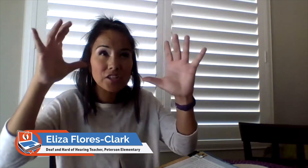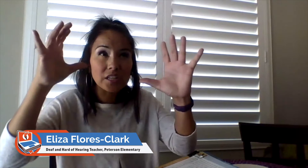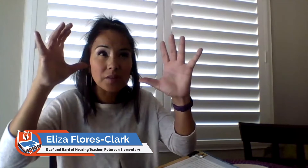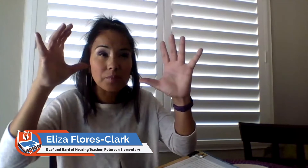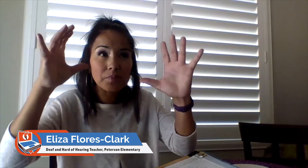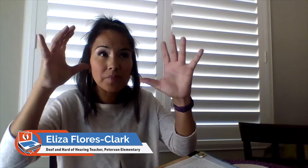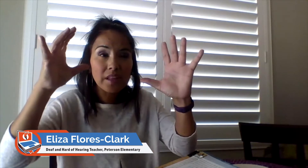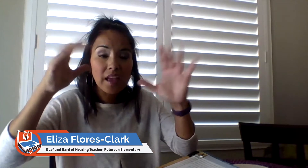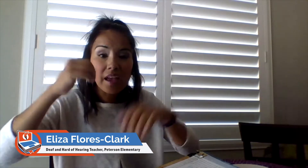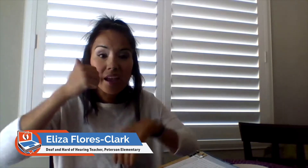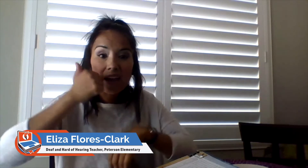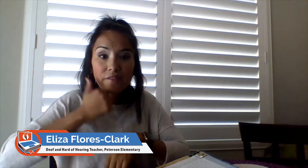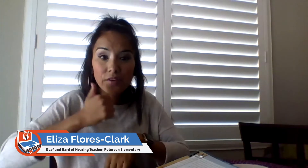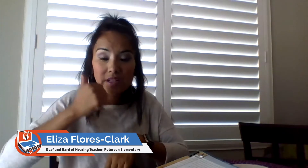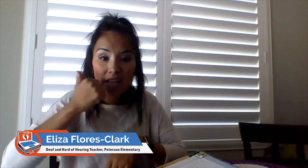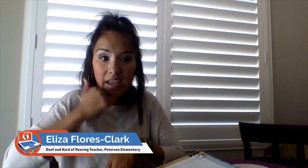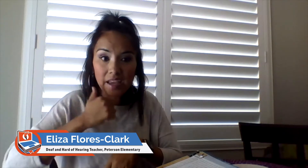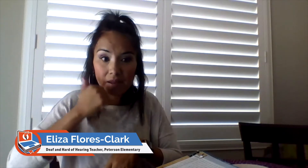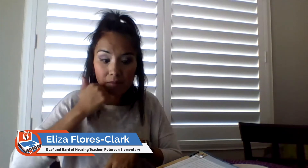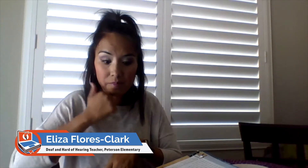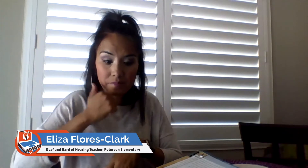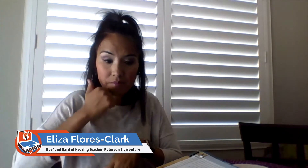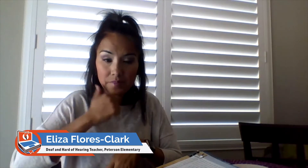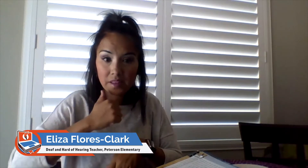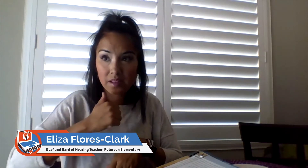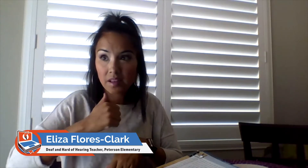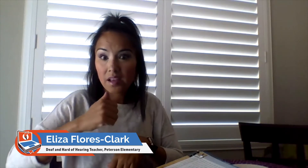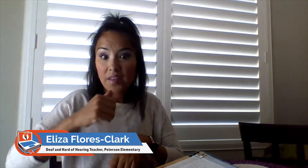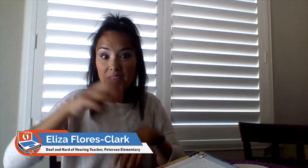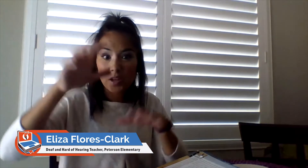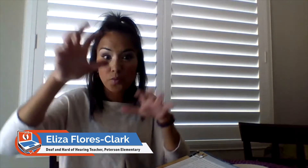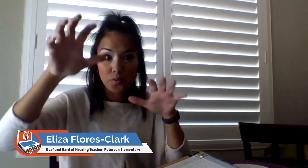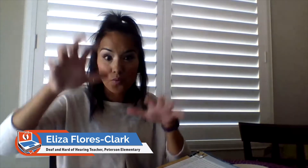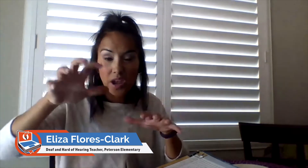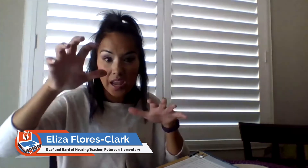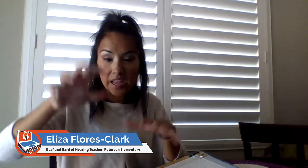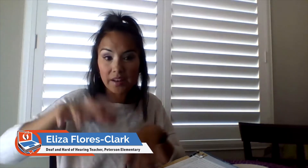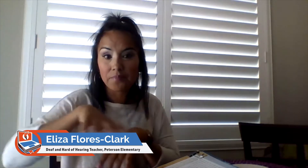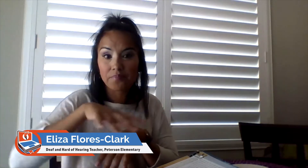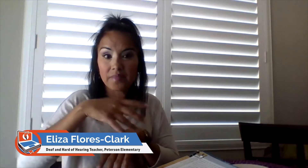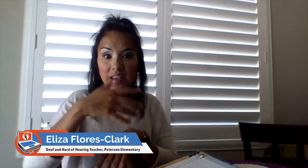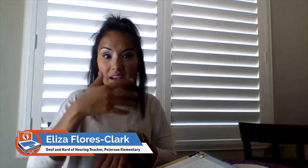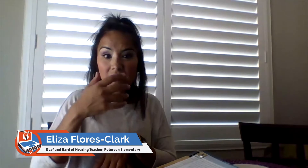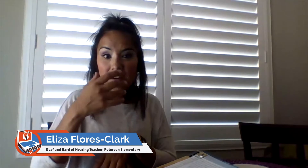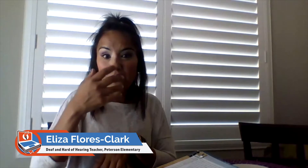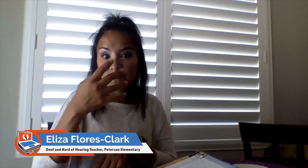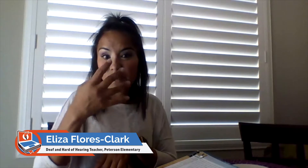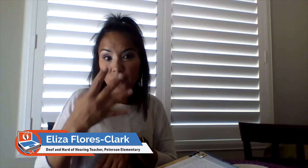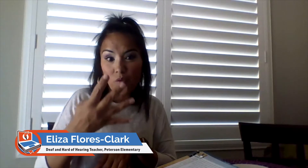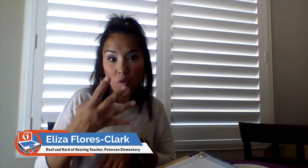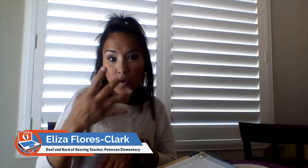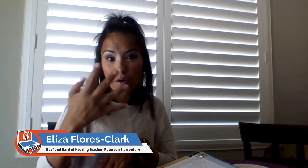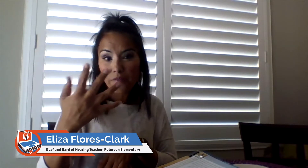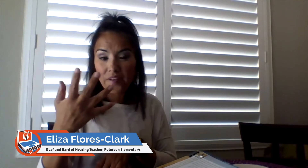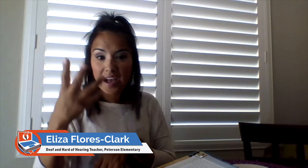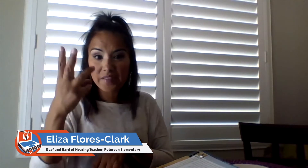imagine every day that it would rain 4, 5,